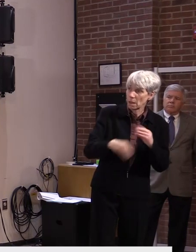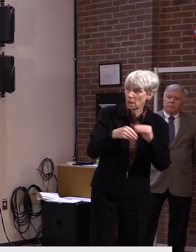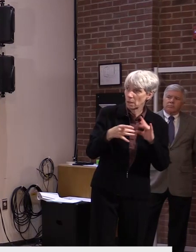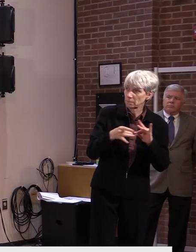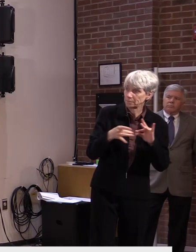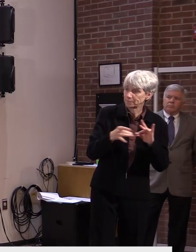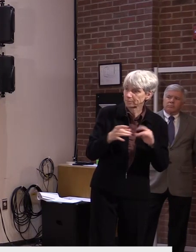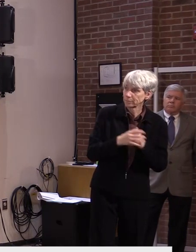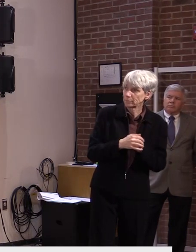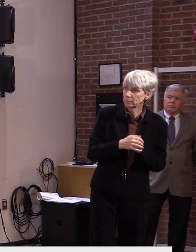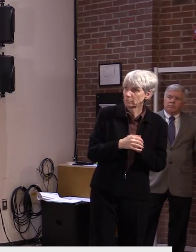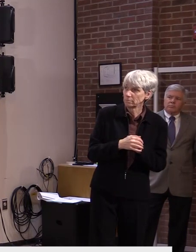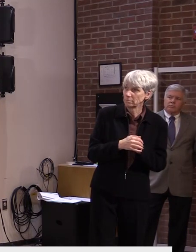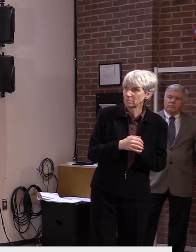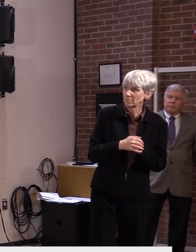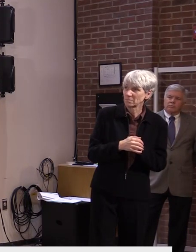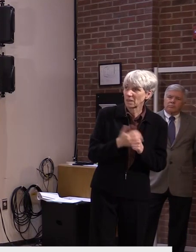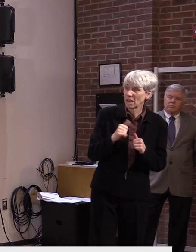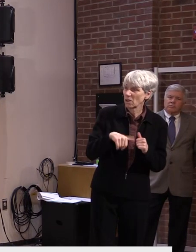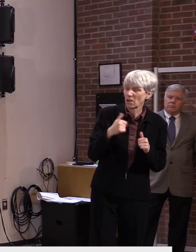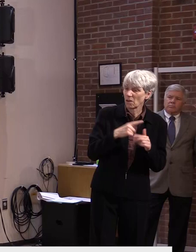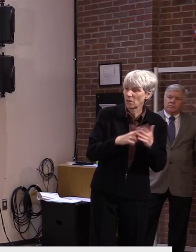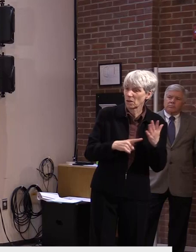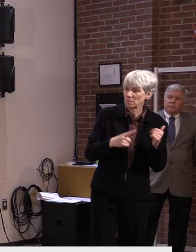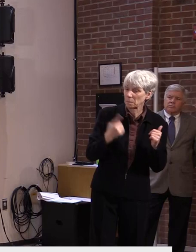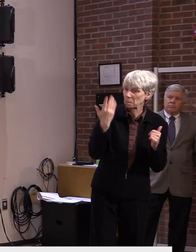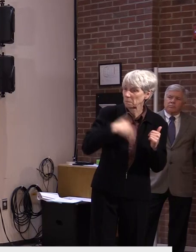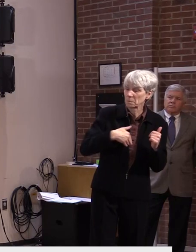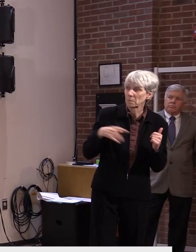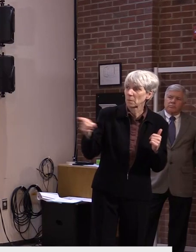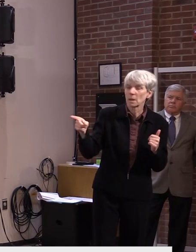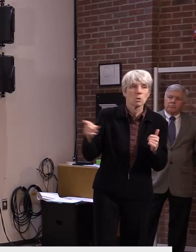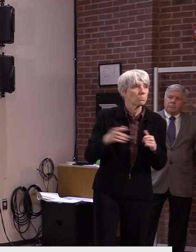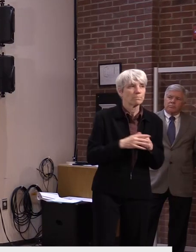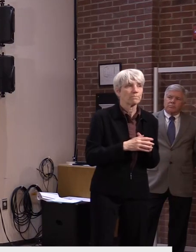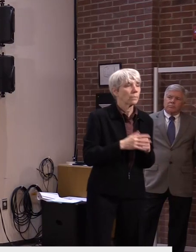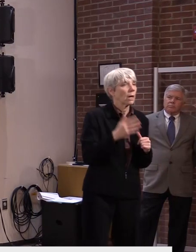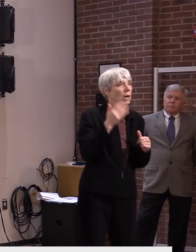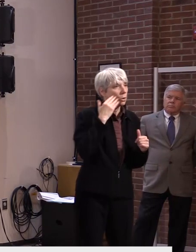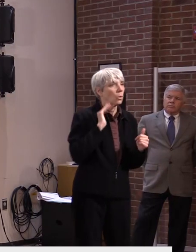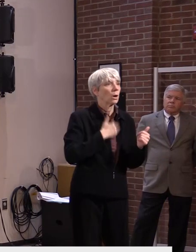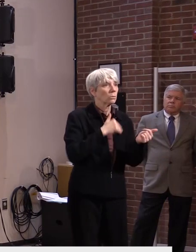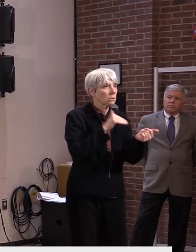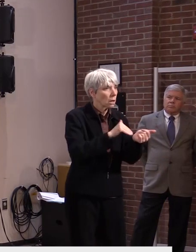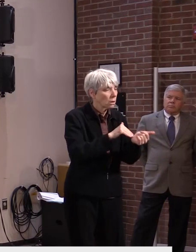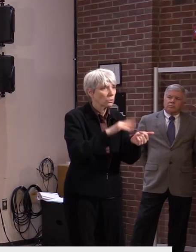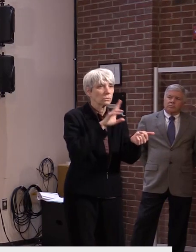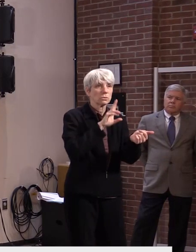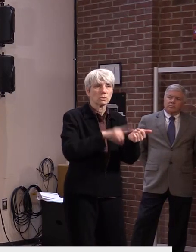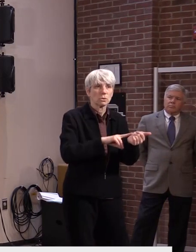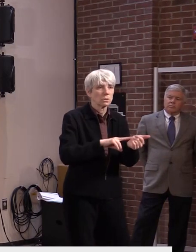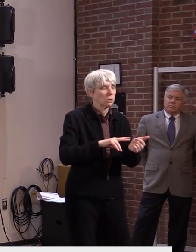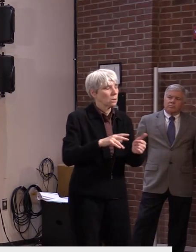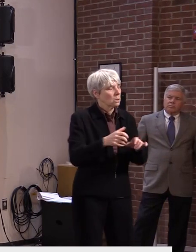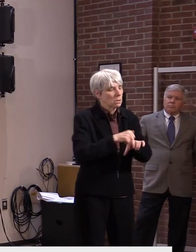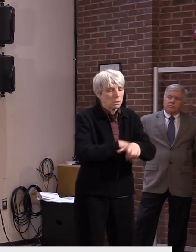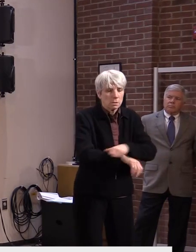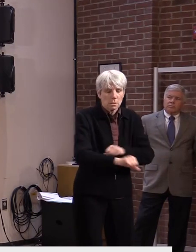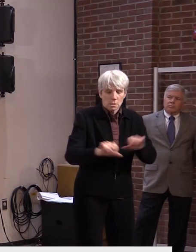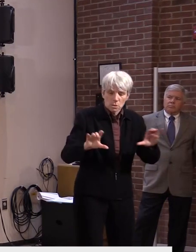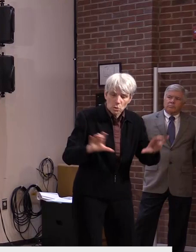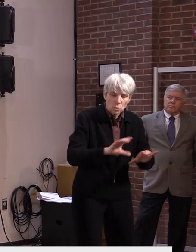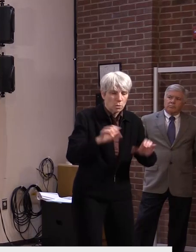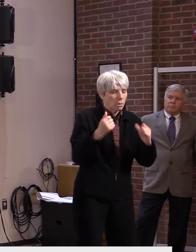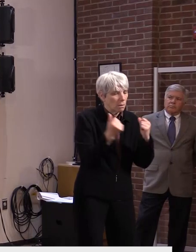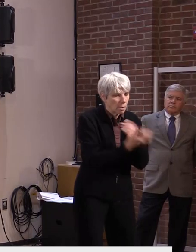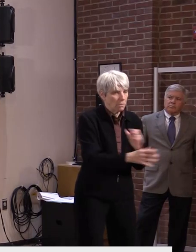missing. But I know our healthcare professionals are doing the best they can under these circumstances.